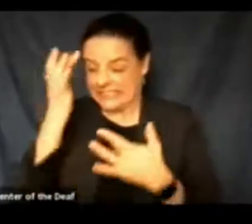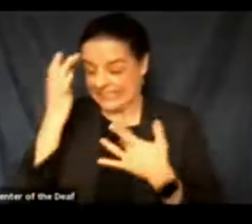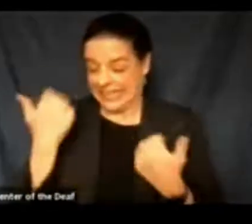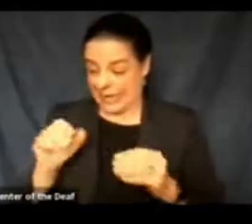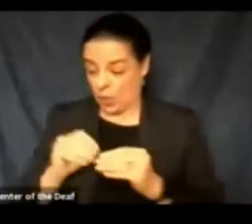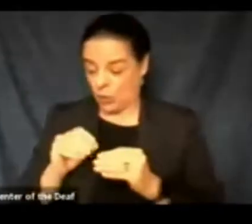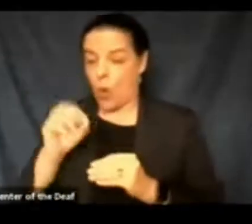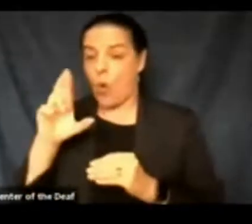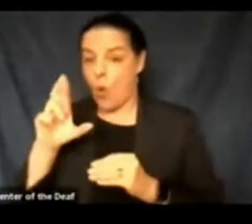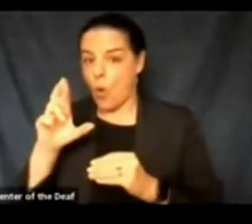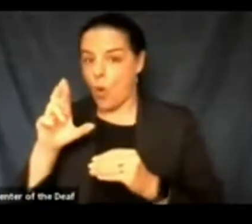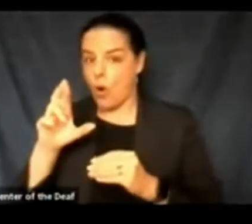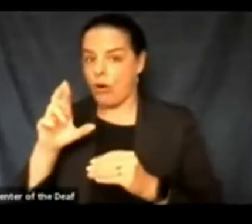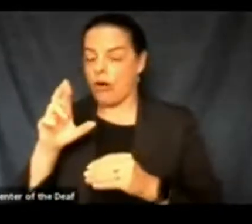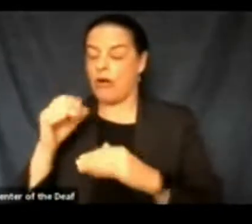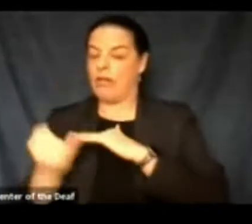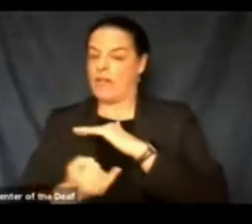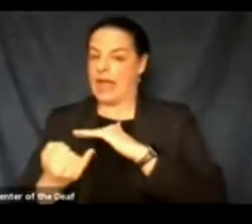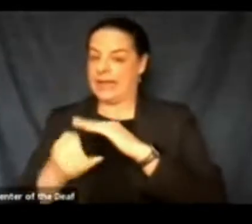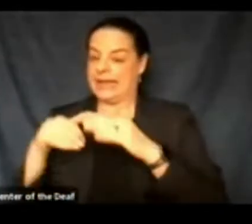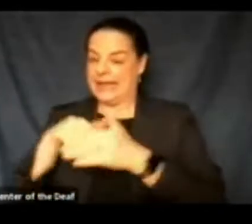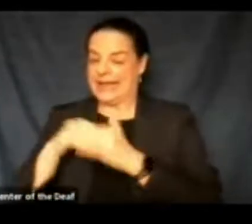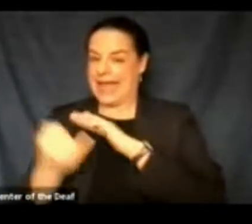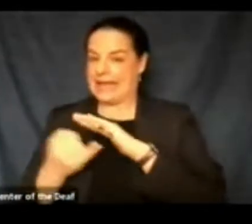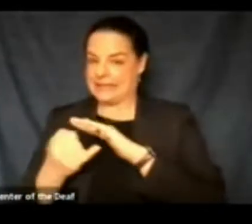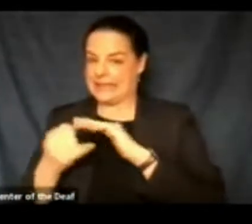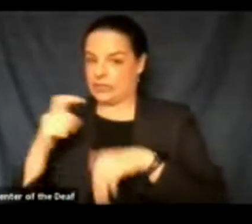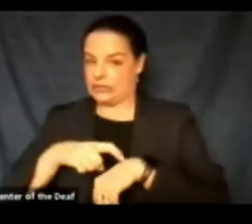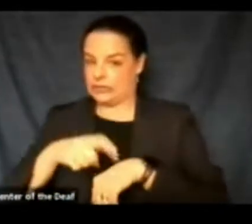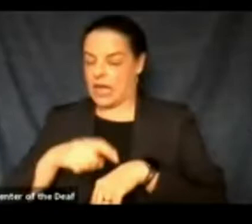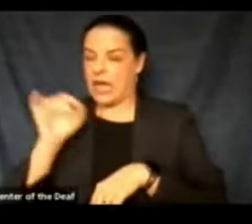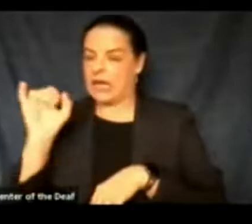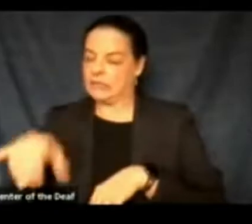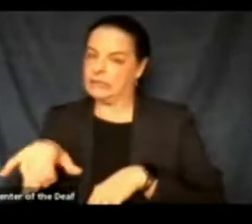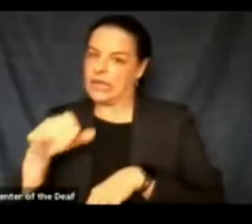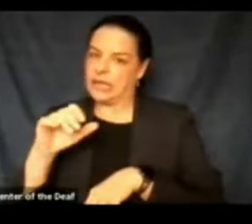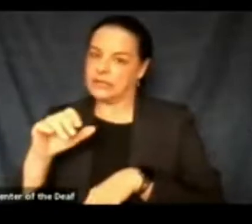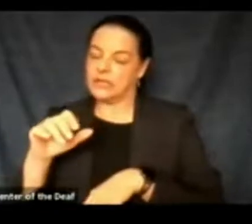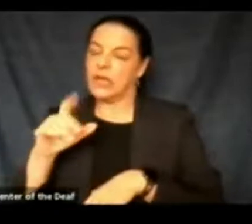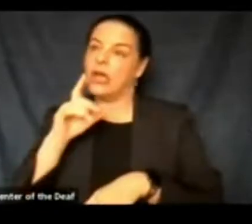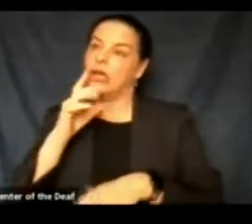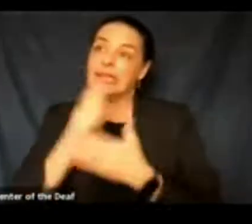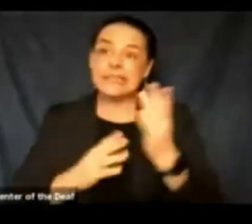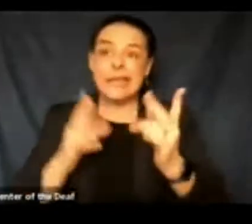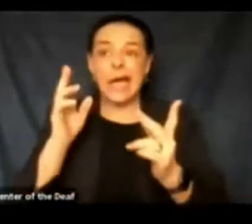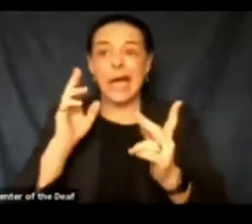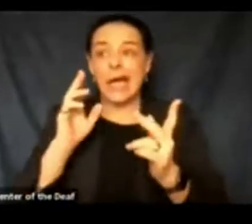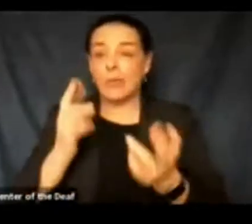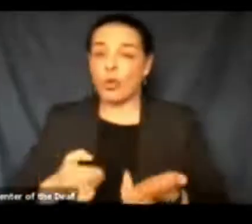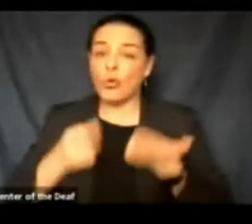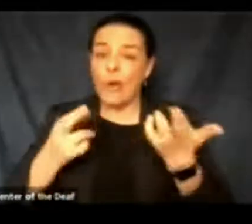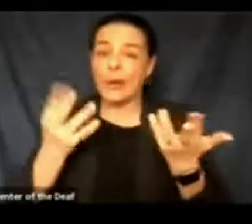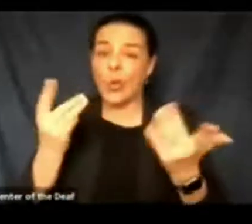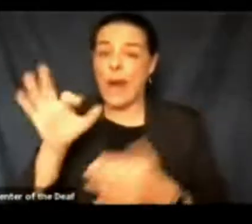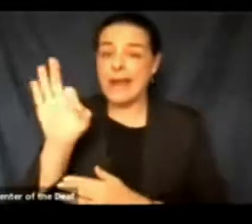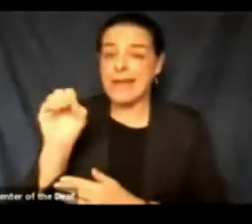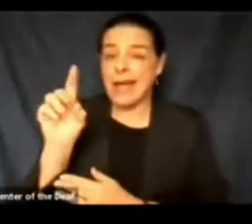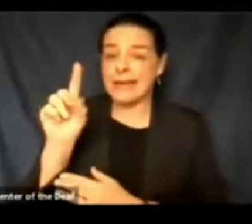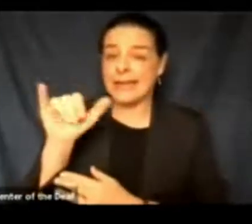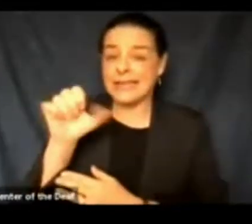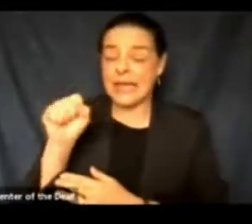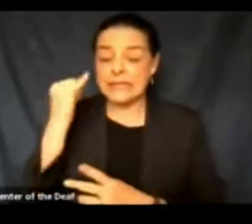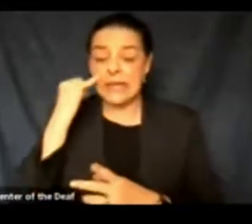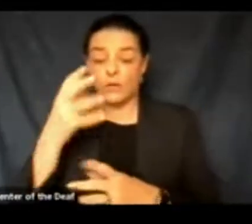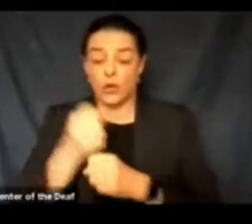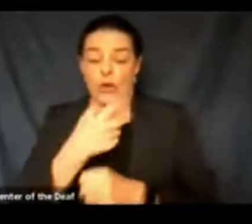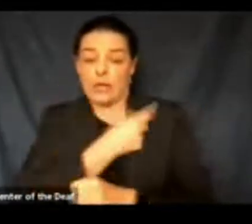isolation period. That's the hard and fast line. There are recommendations to wait about 90 days. And if you get it earlier